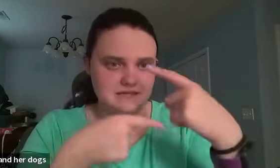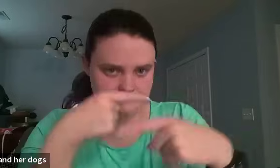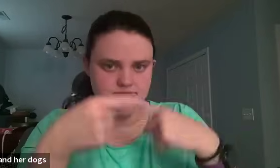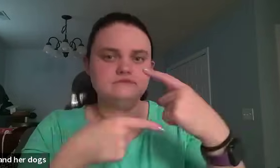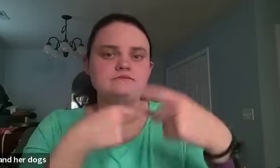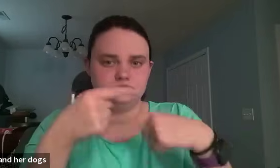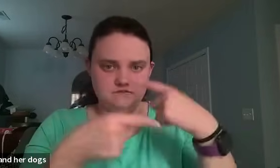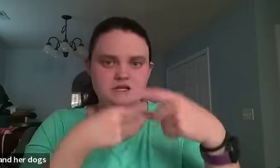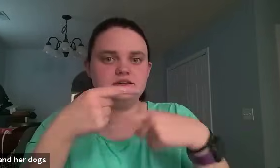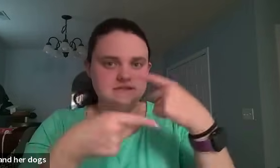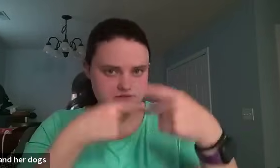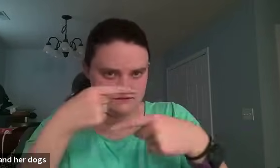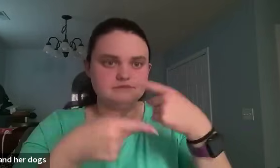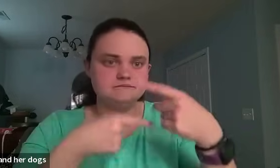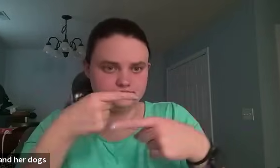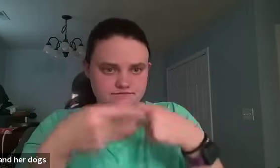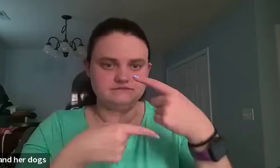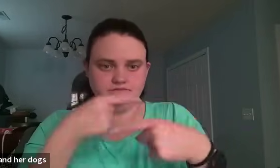Sign. Okay, sign.